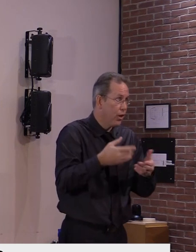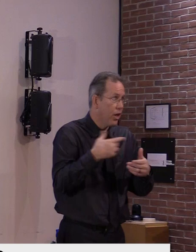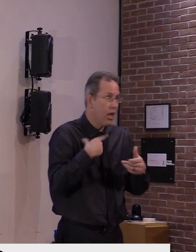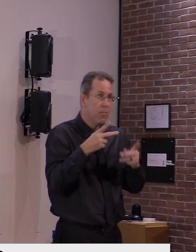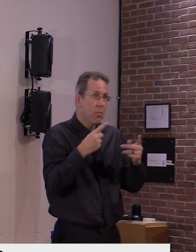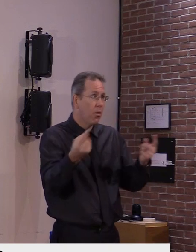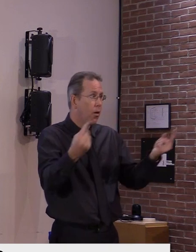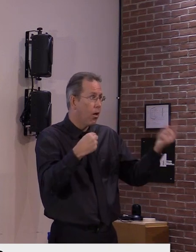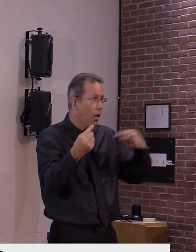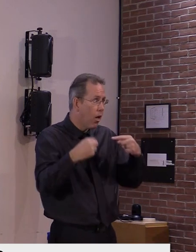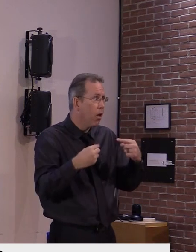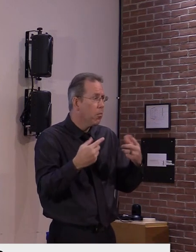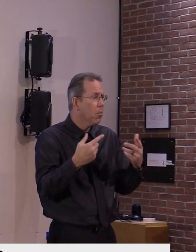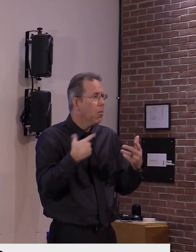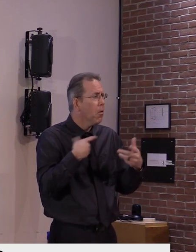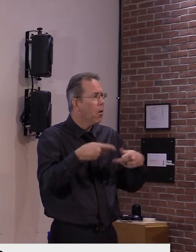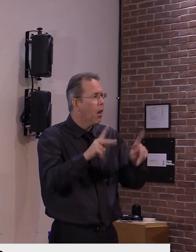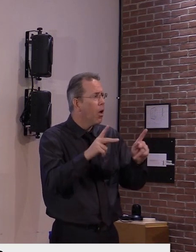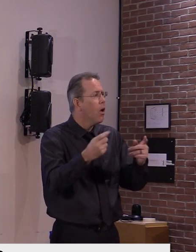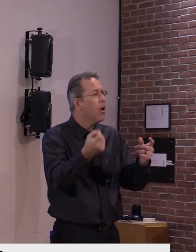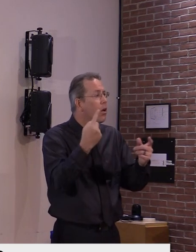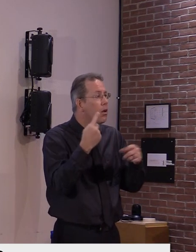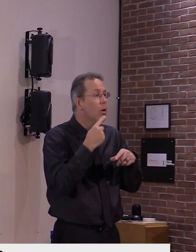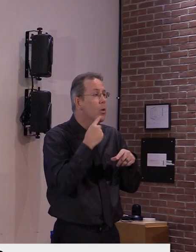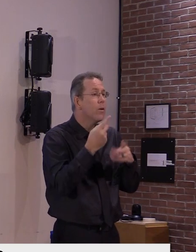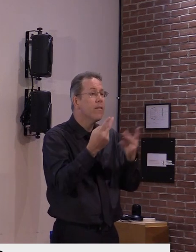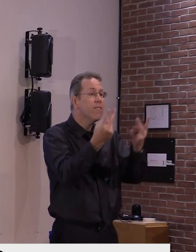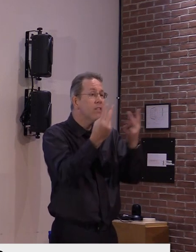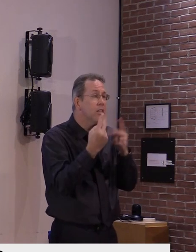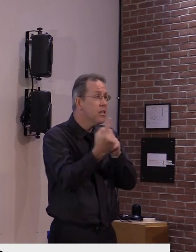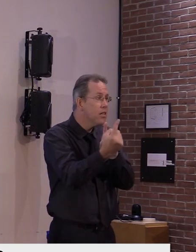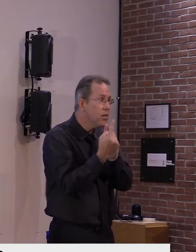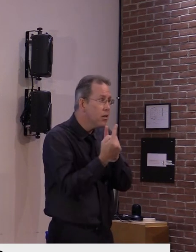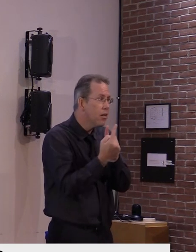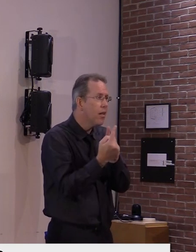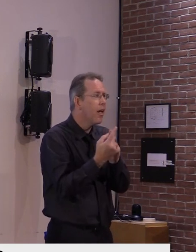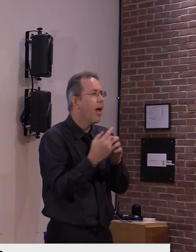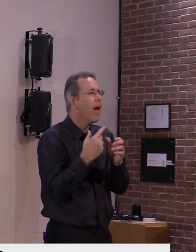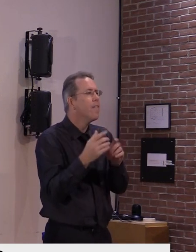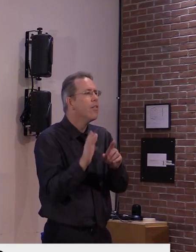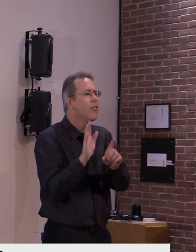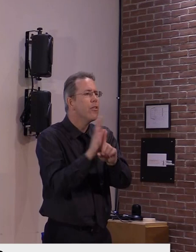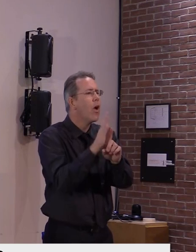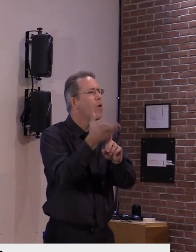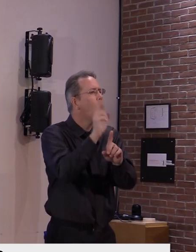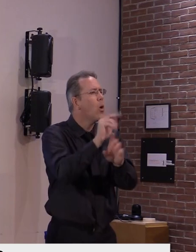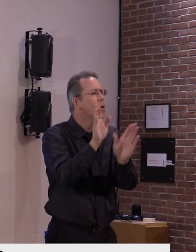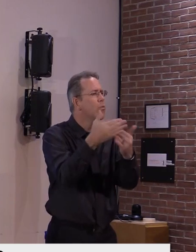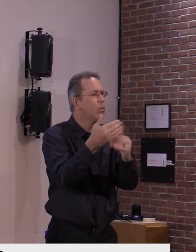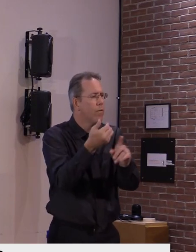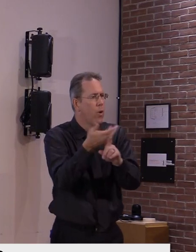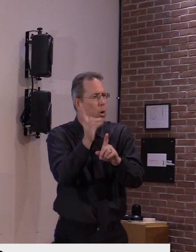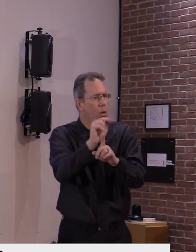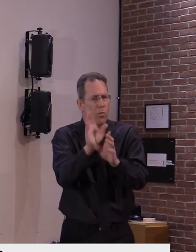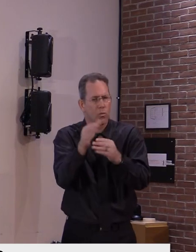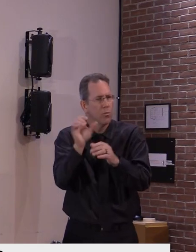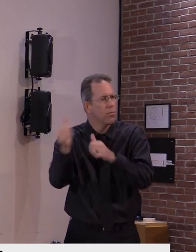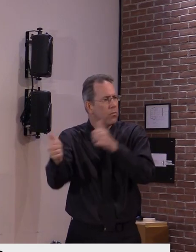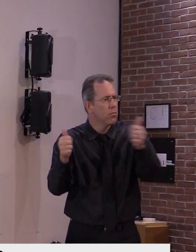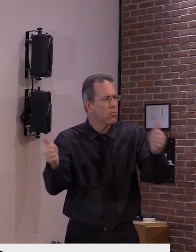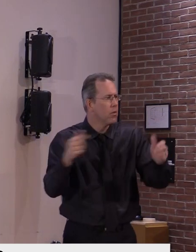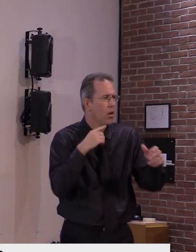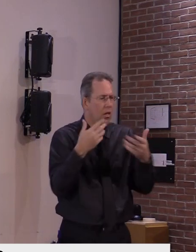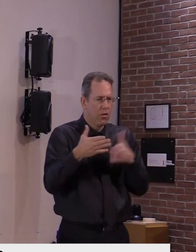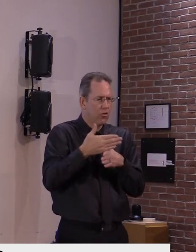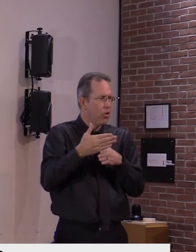come and stay in their inns, if they have their own rooms and their own bathroom, they can rent rooms to different